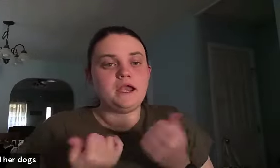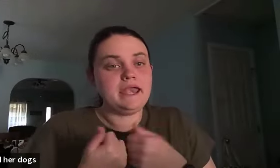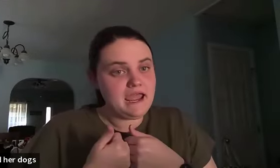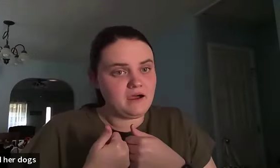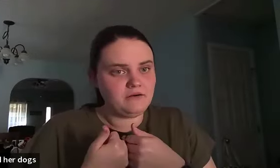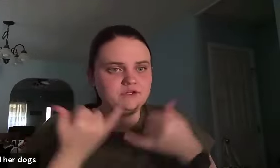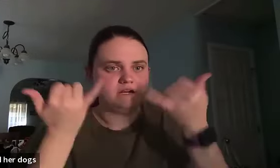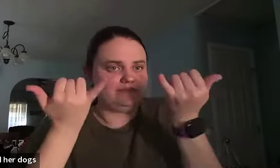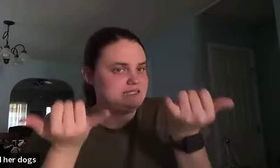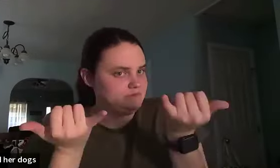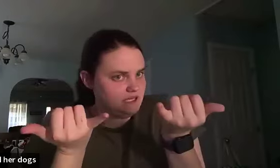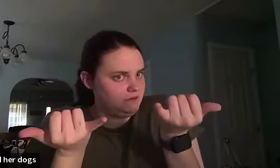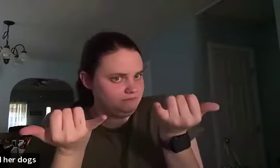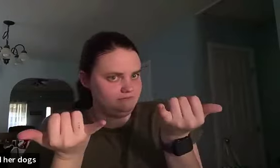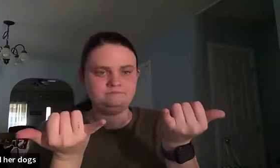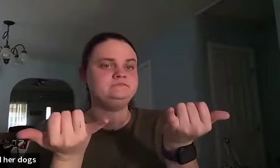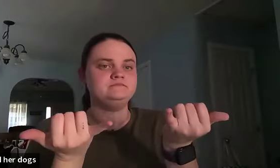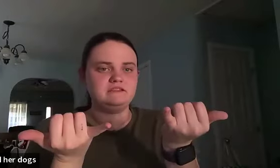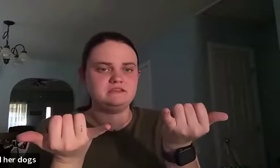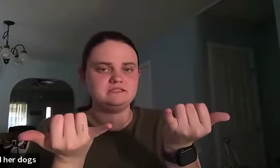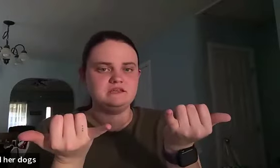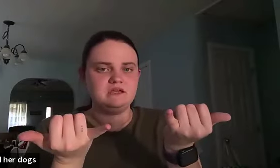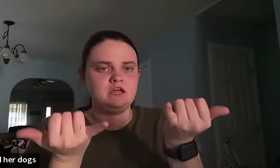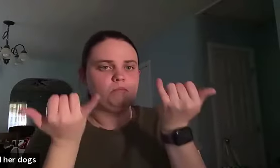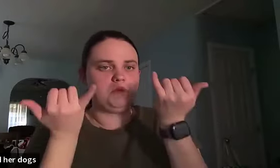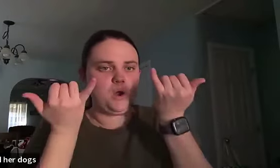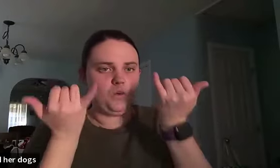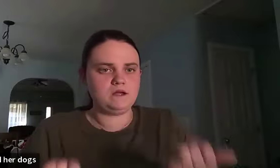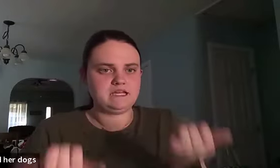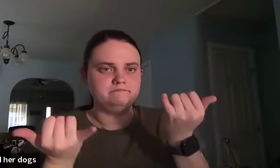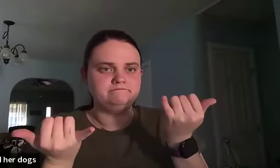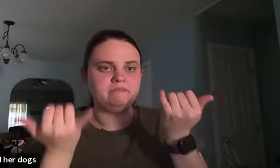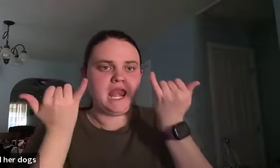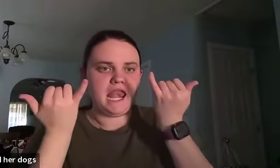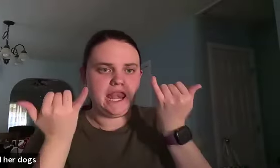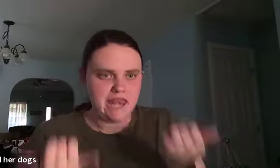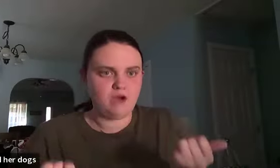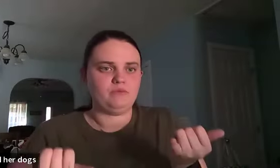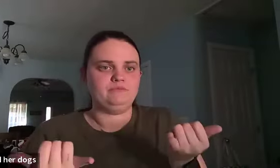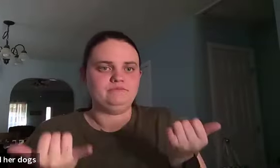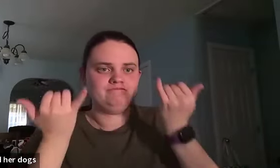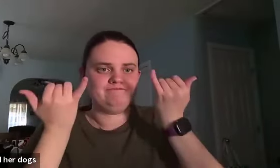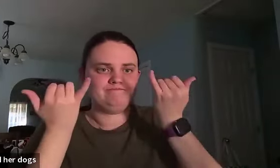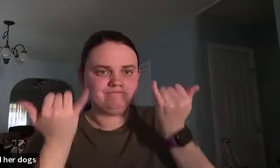For now, you're gonna have the same setup like this, but one time. Now,